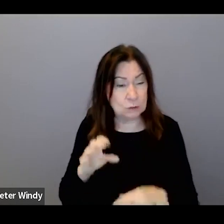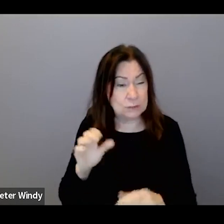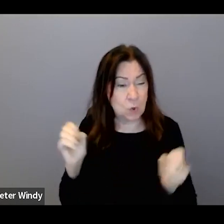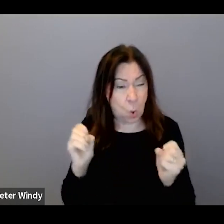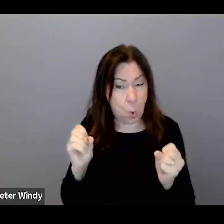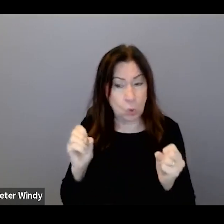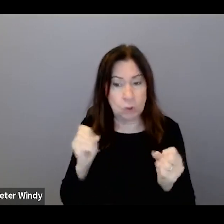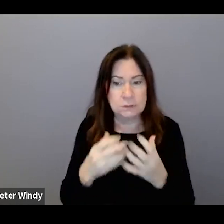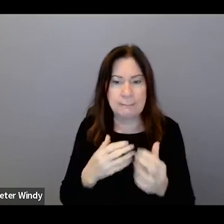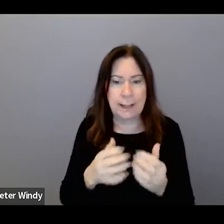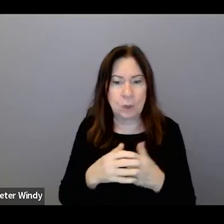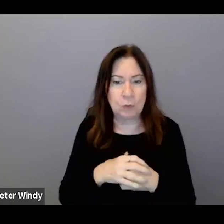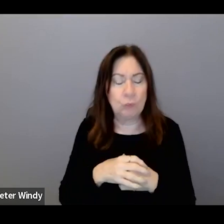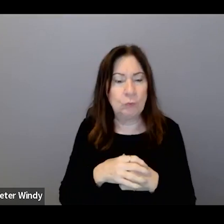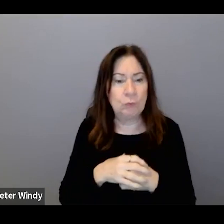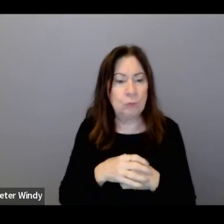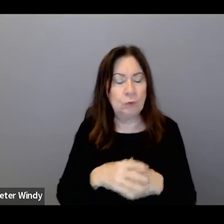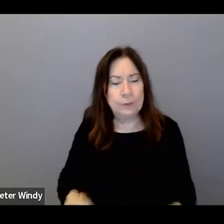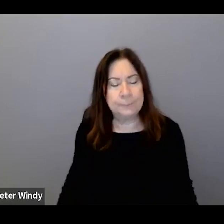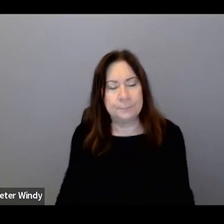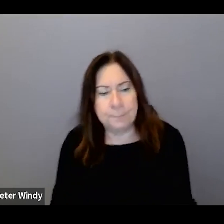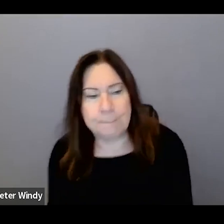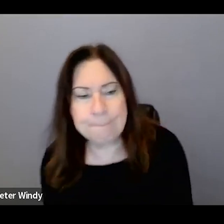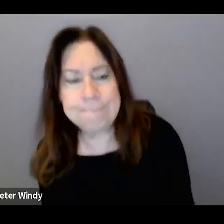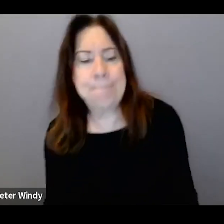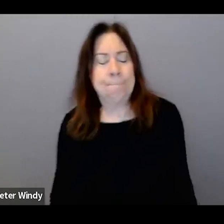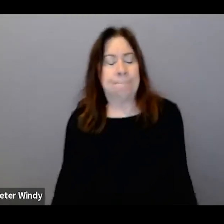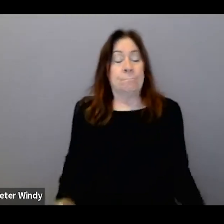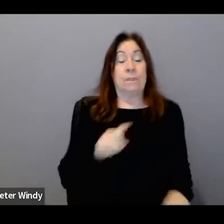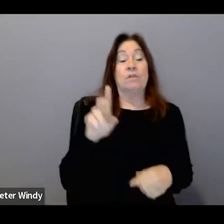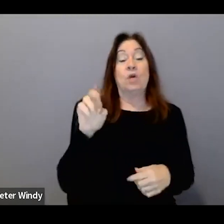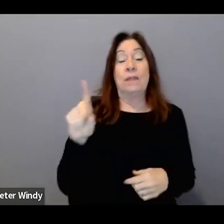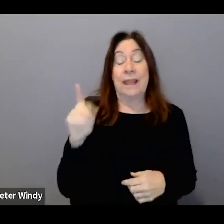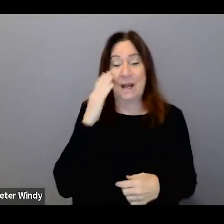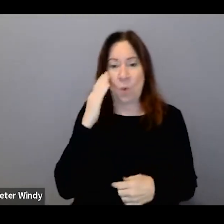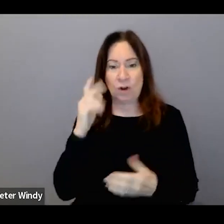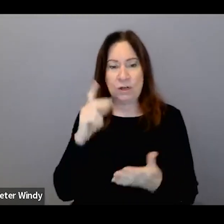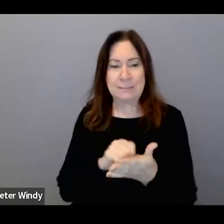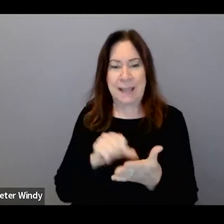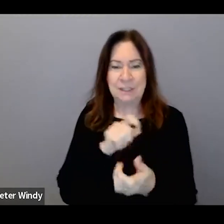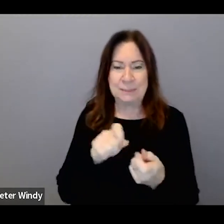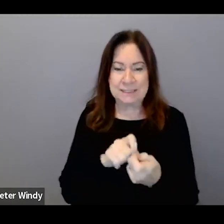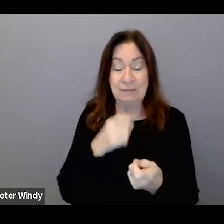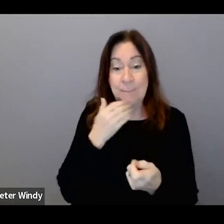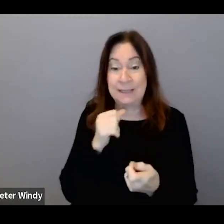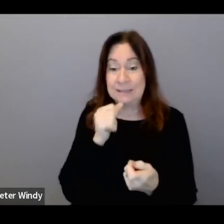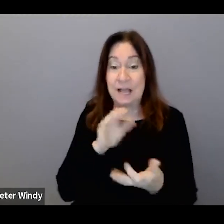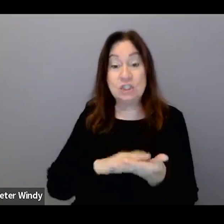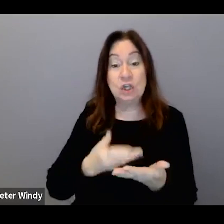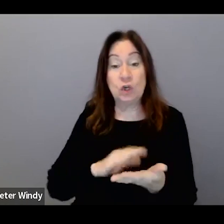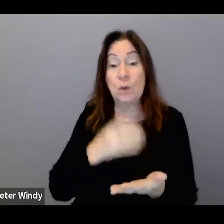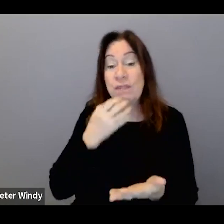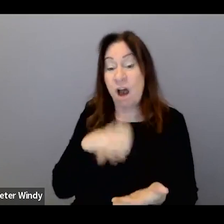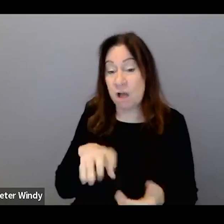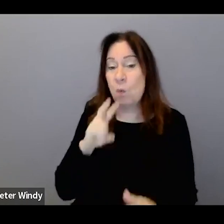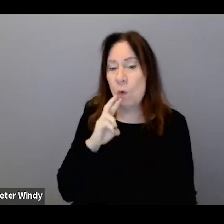difference? So if you visit our lead awareness page, it says specifically it's best not to cook with hot water